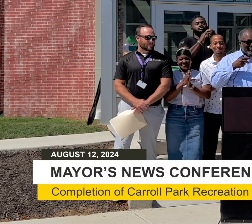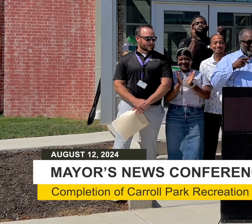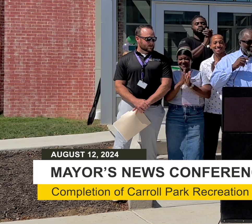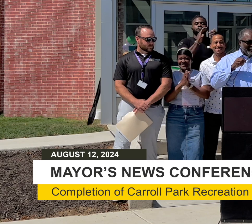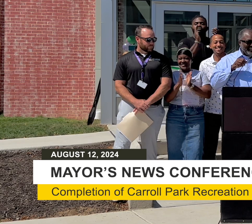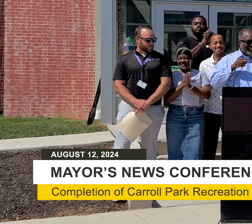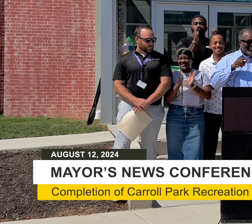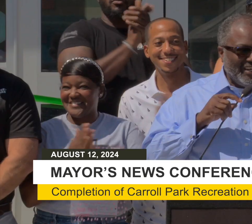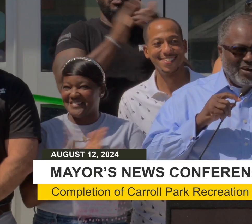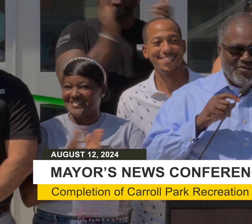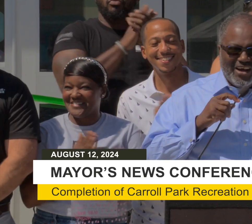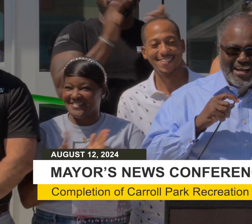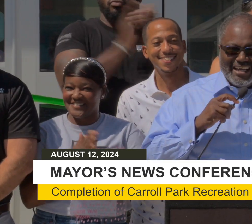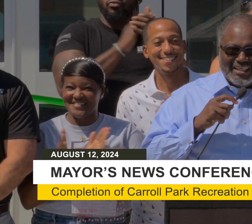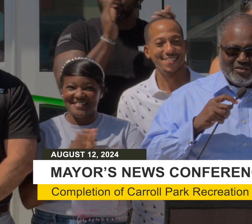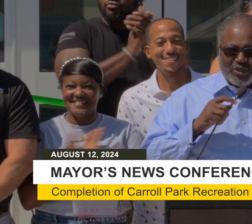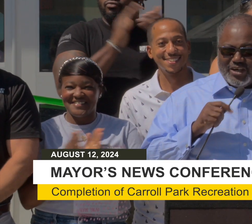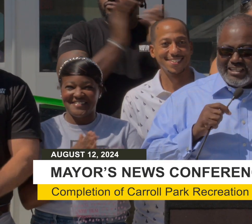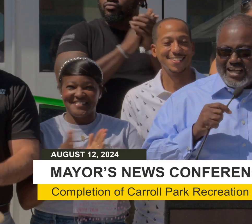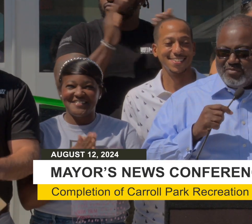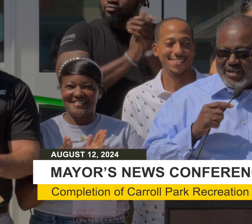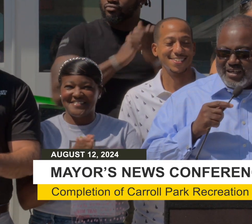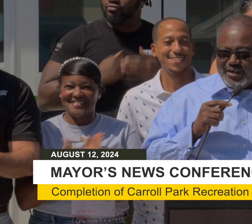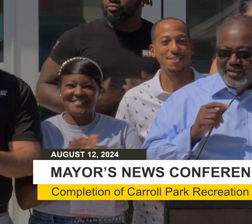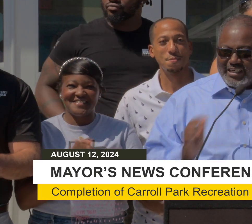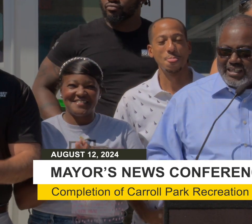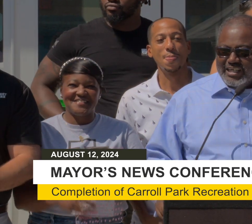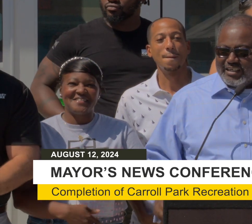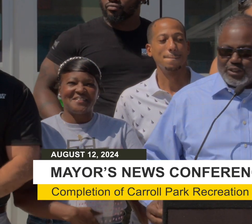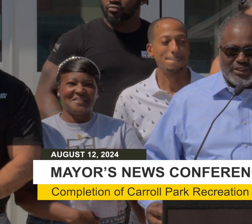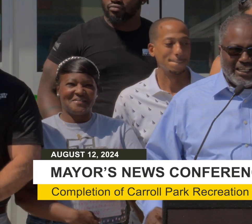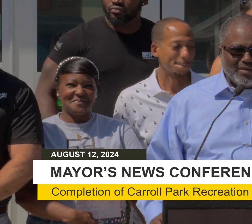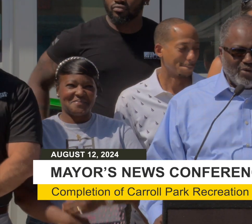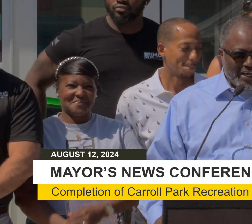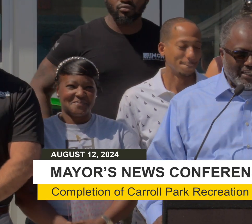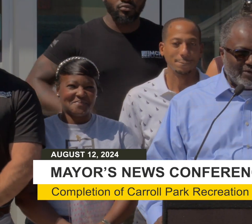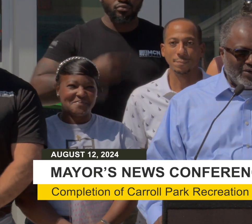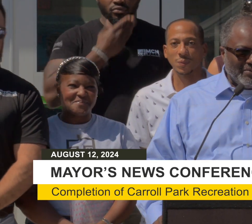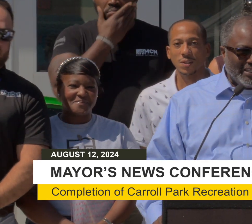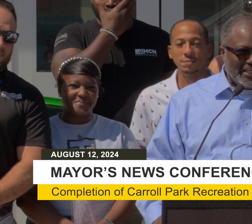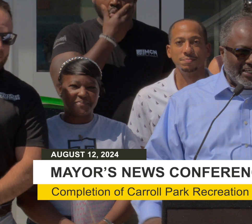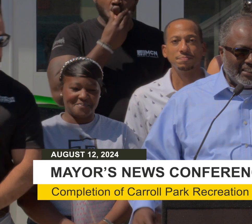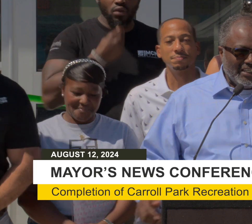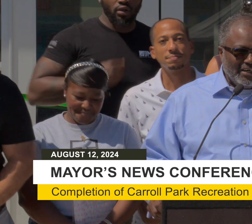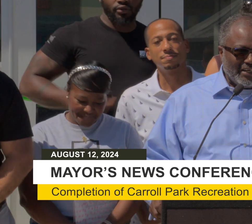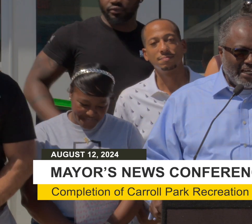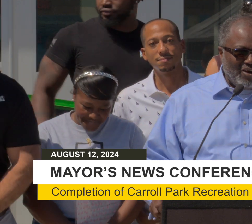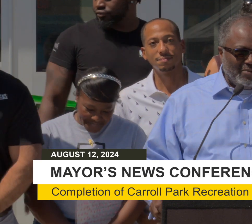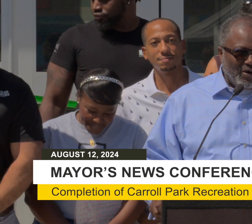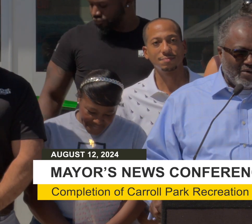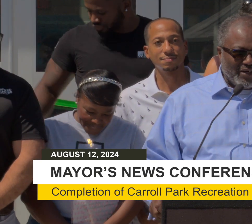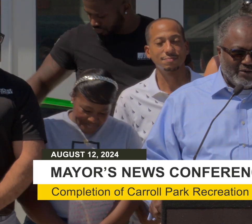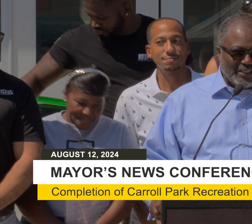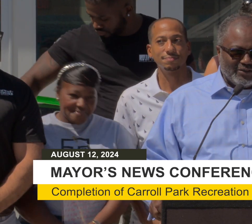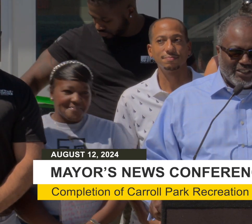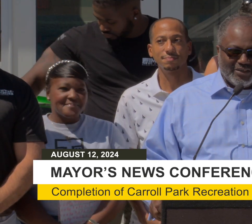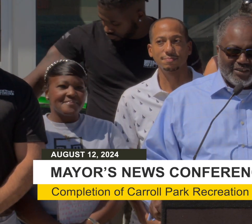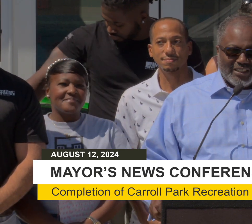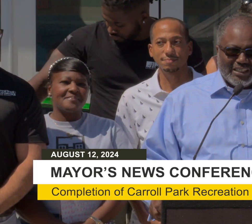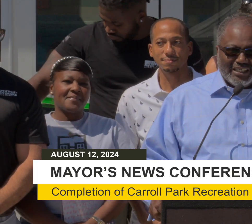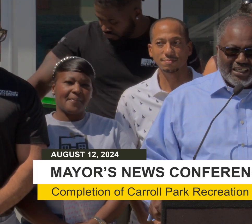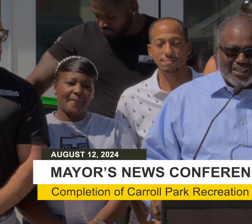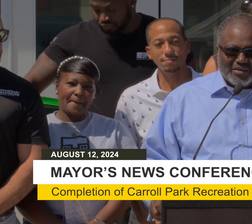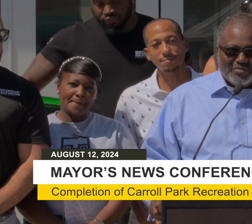everybody. All right. So excited to be here to celebrate the ribbon cutting of the Carroll Park Recreation